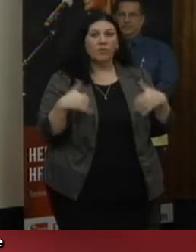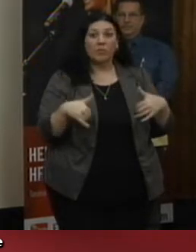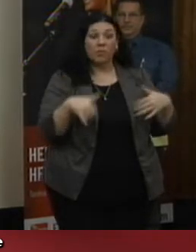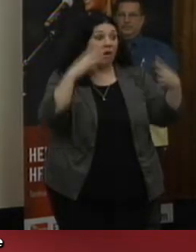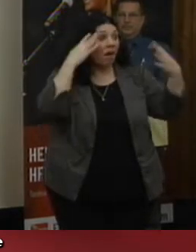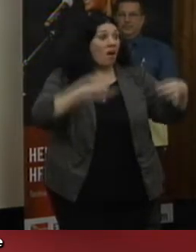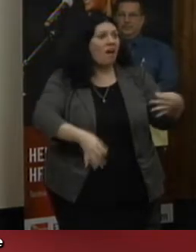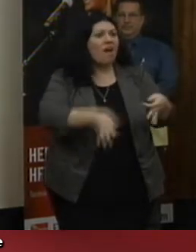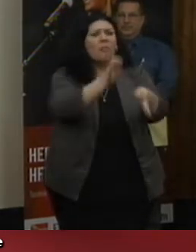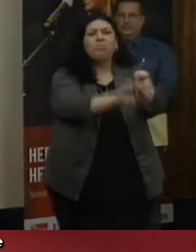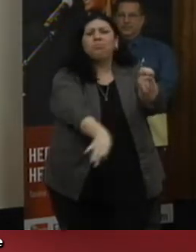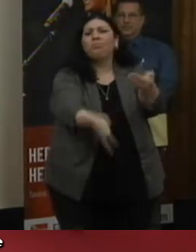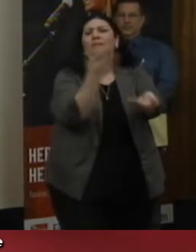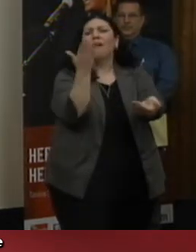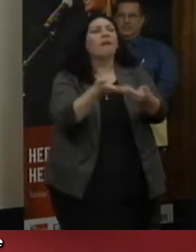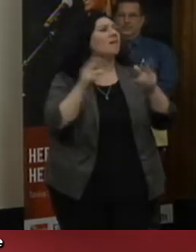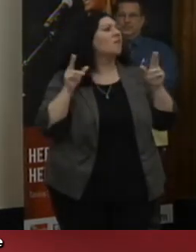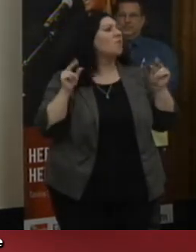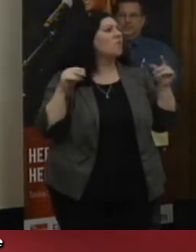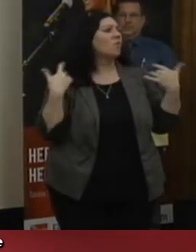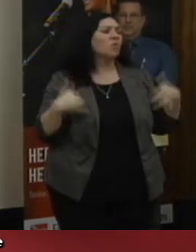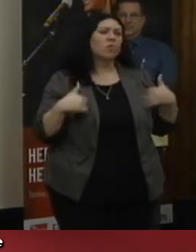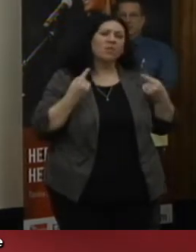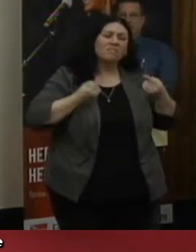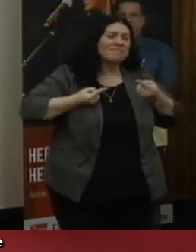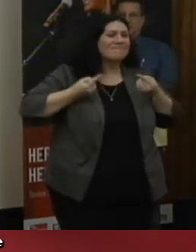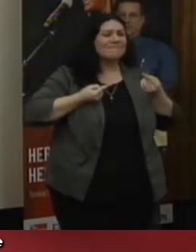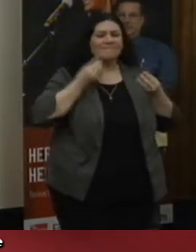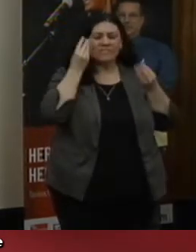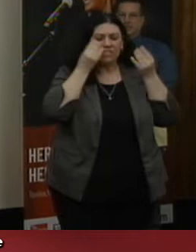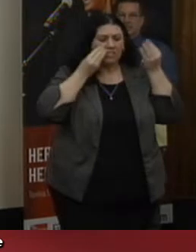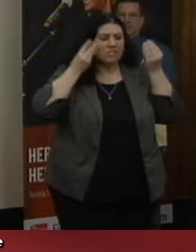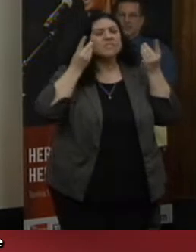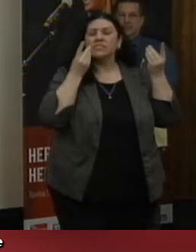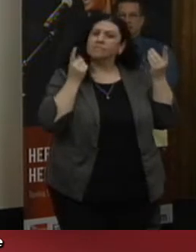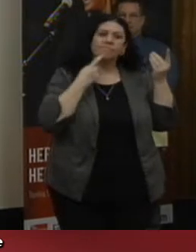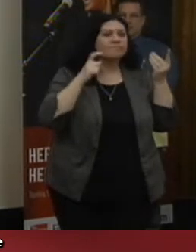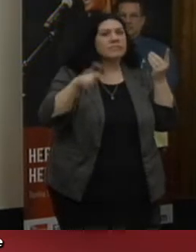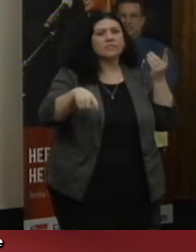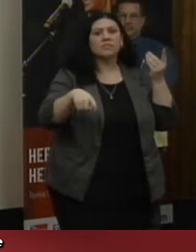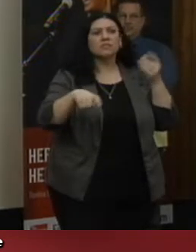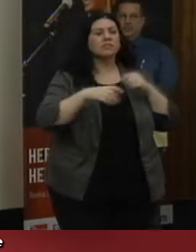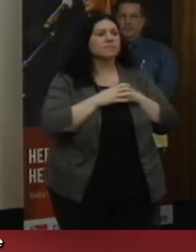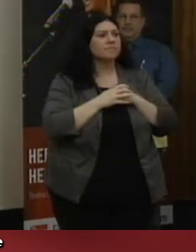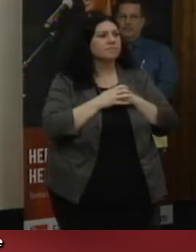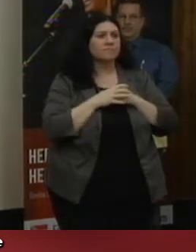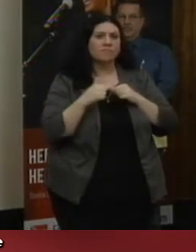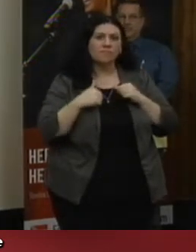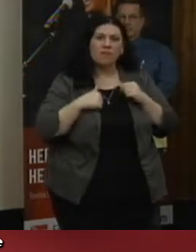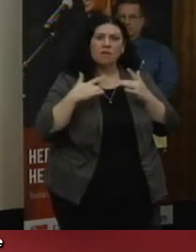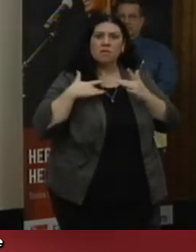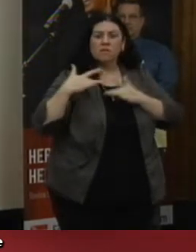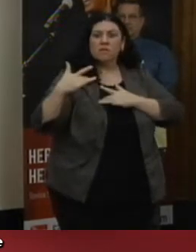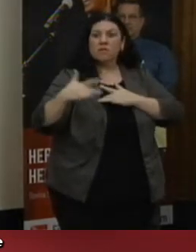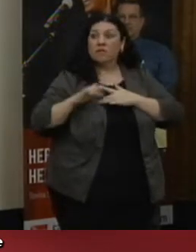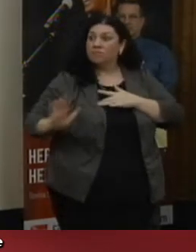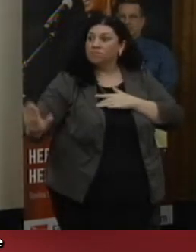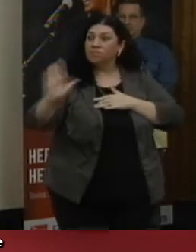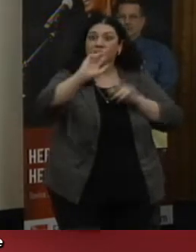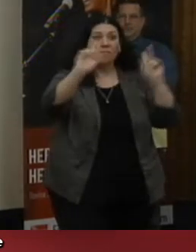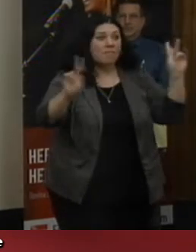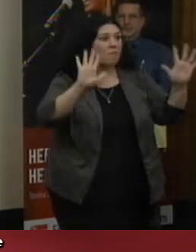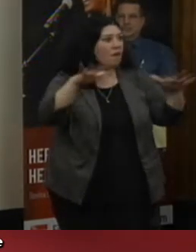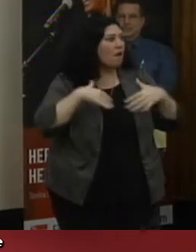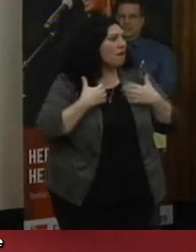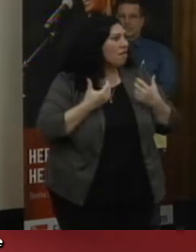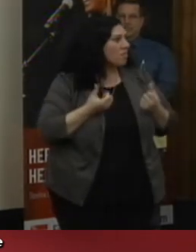difficult decision that we did not take lightly. I am worried about people's health,